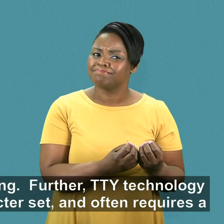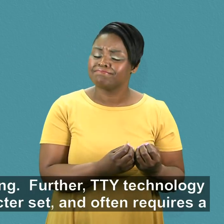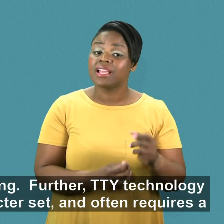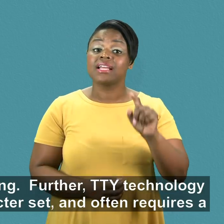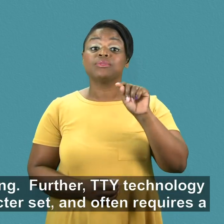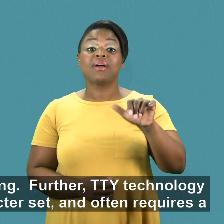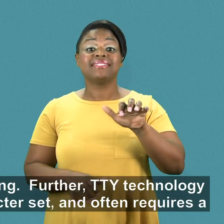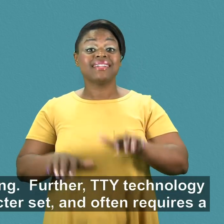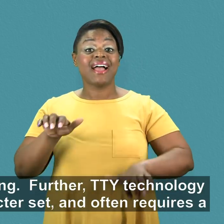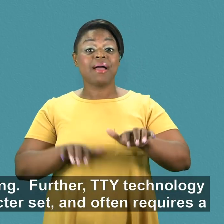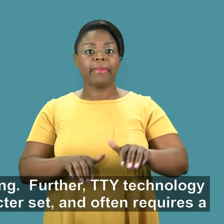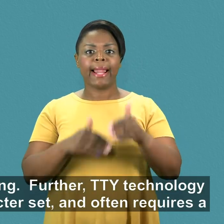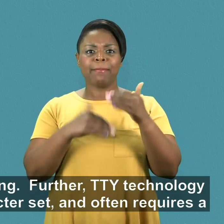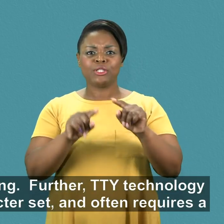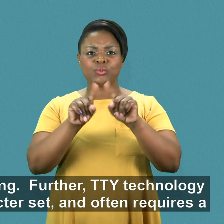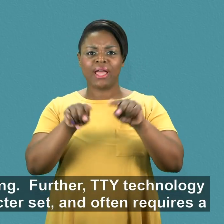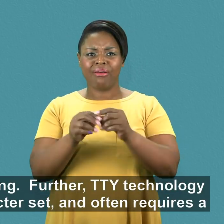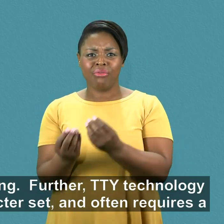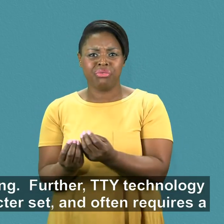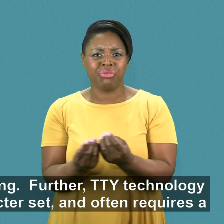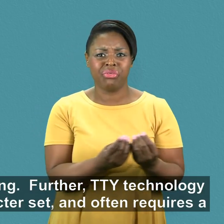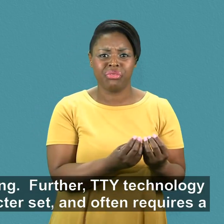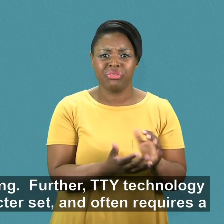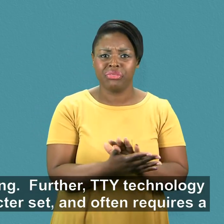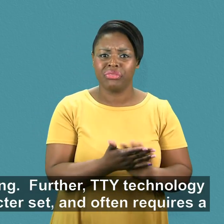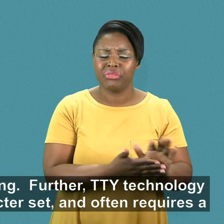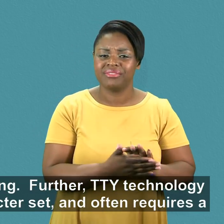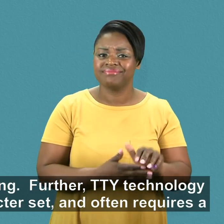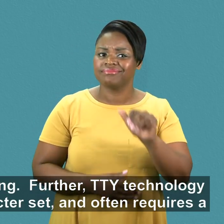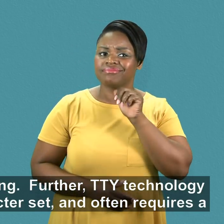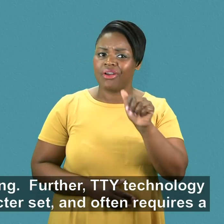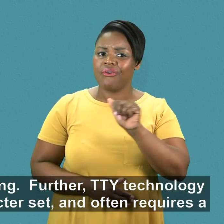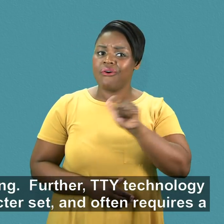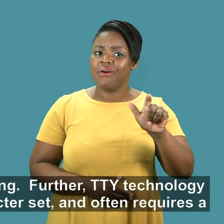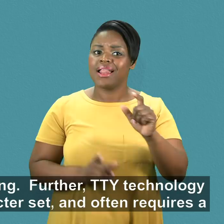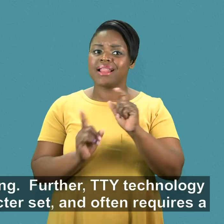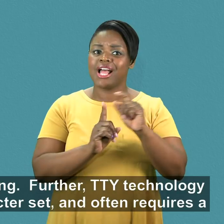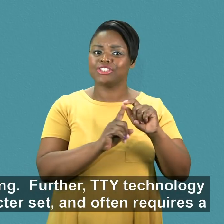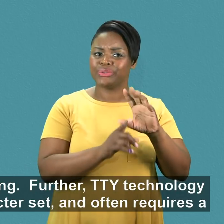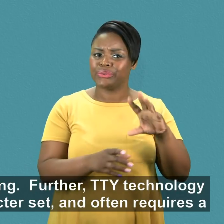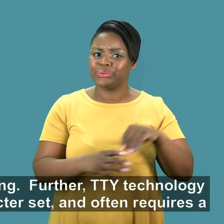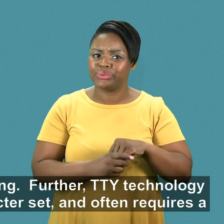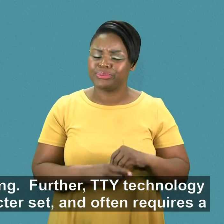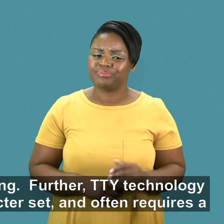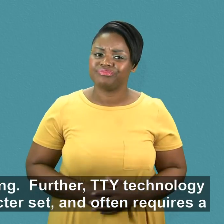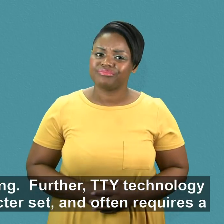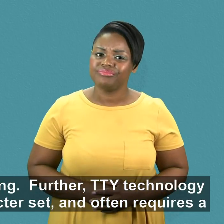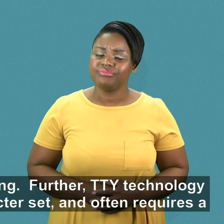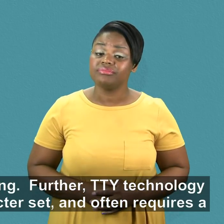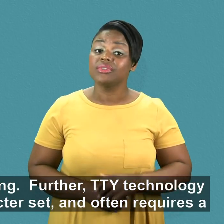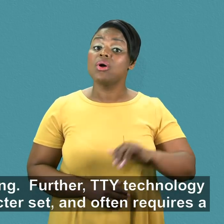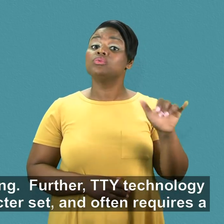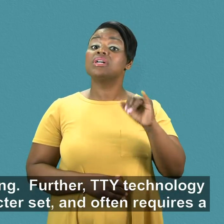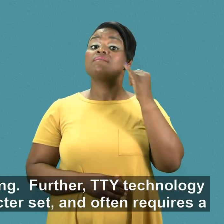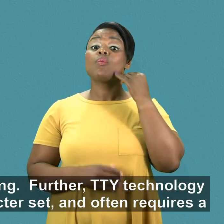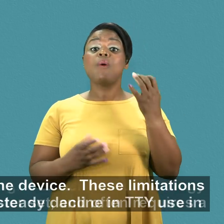Further, TTY technology has a limited character set and often requires a separate,